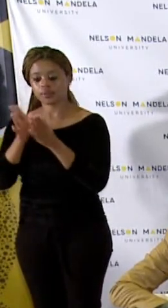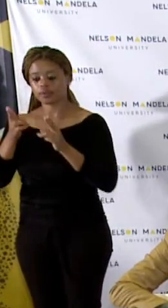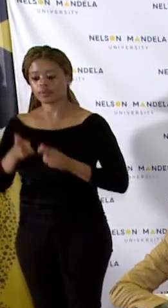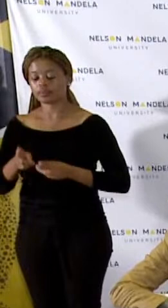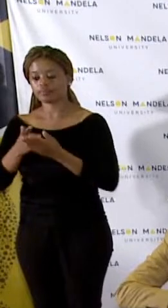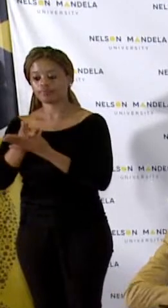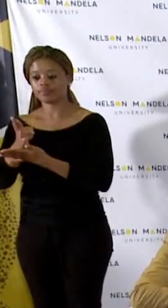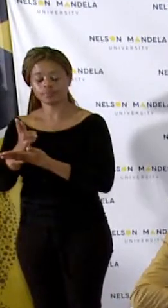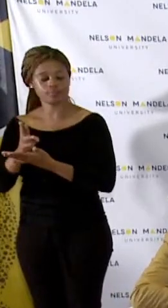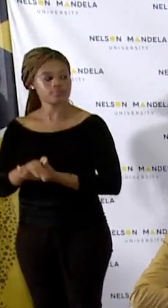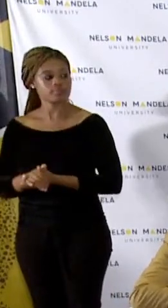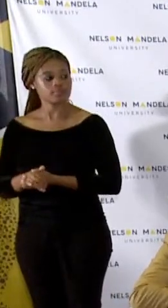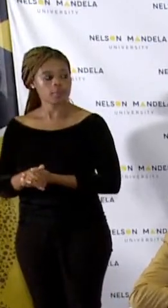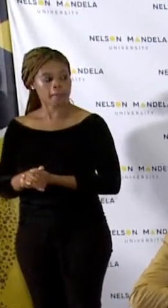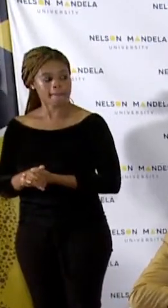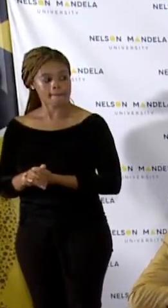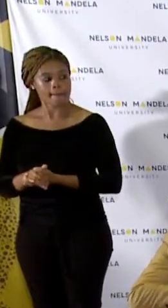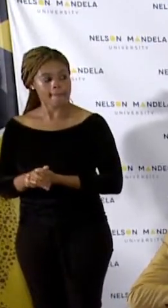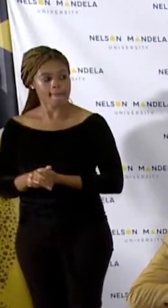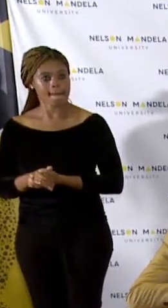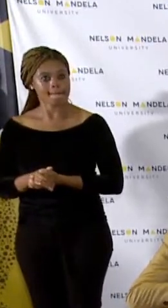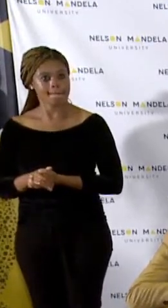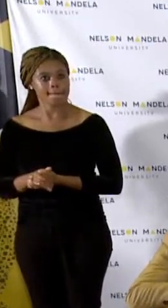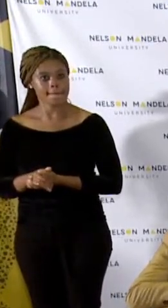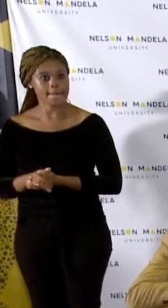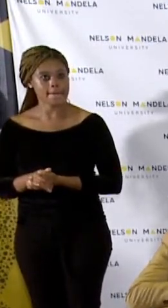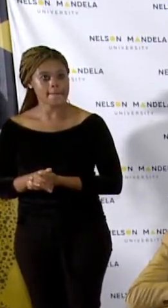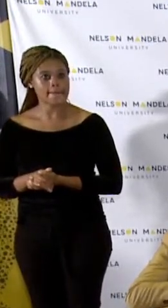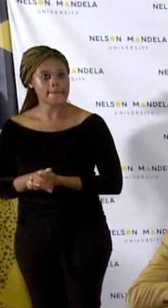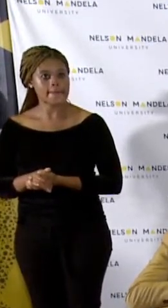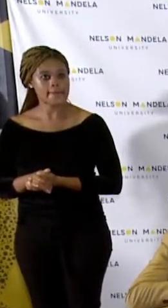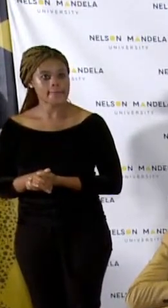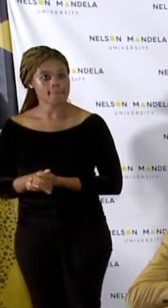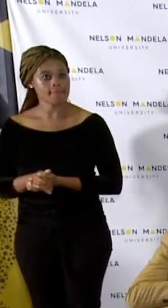rights. You know, I'm